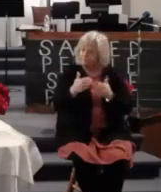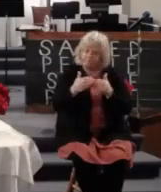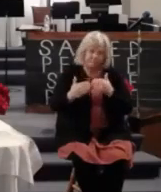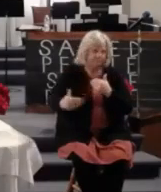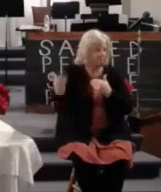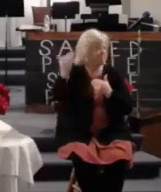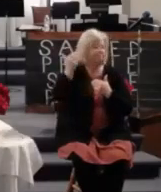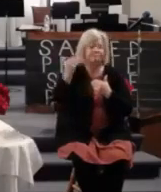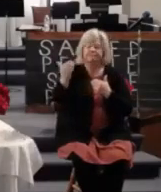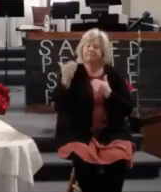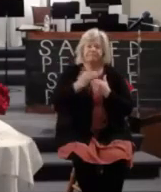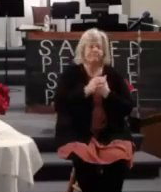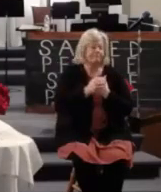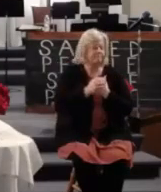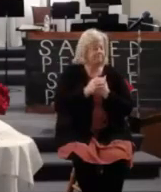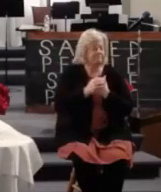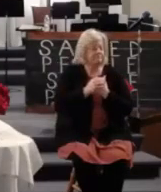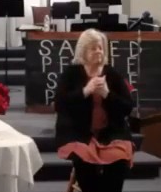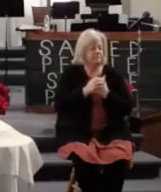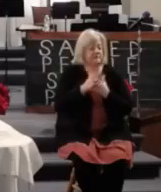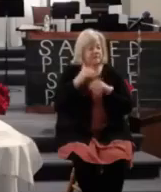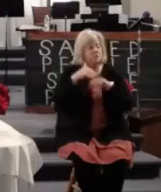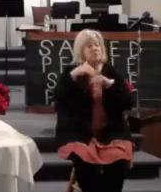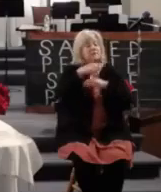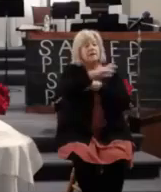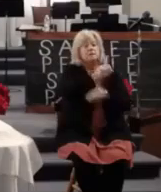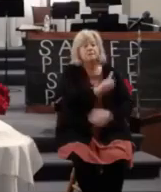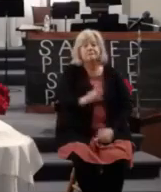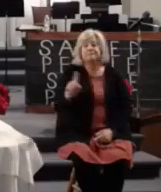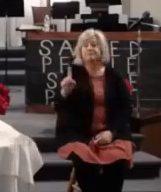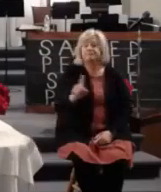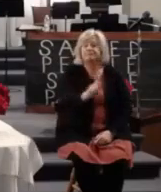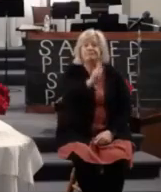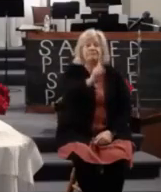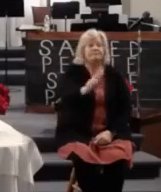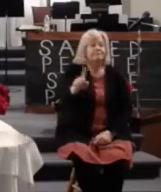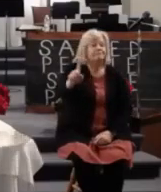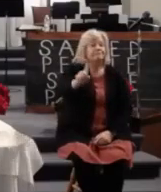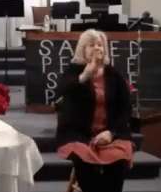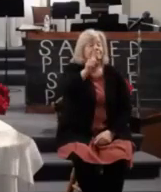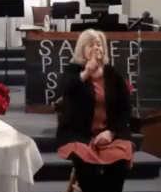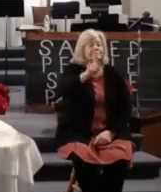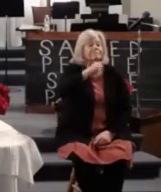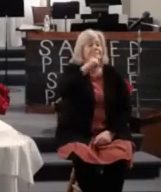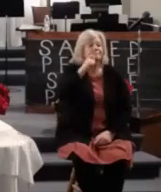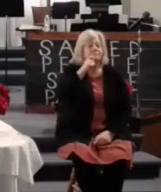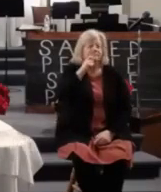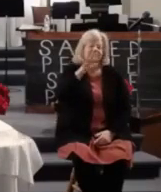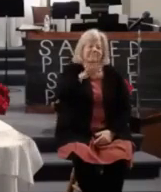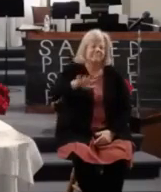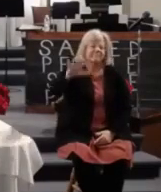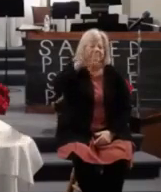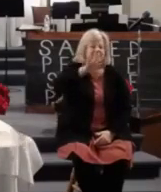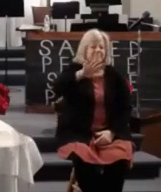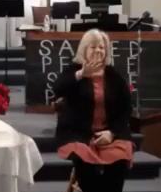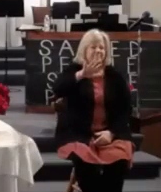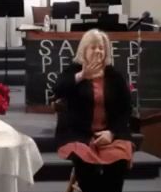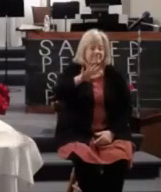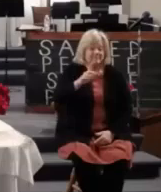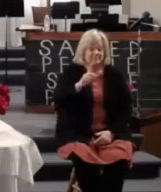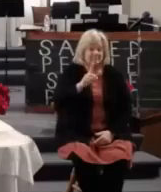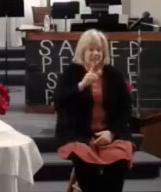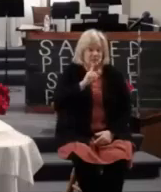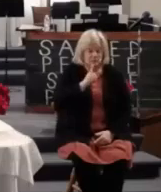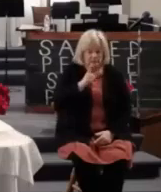He was sent out to be a wanderer, and his descendants would end